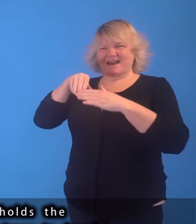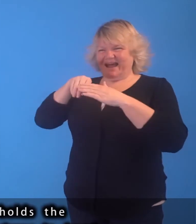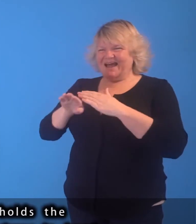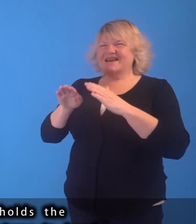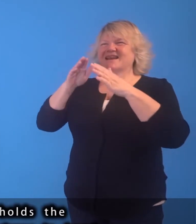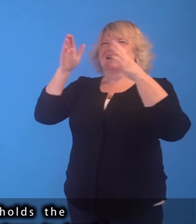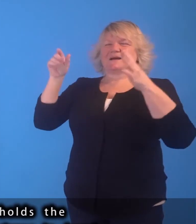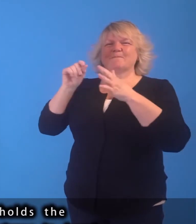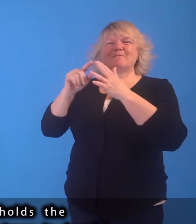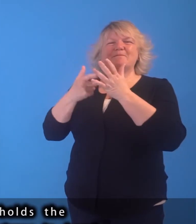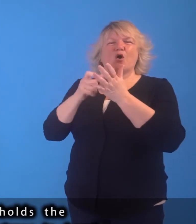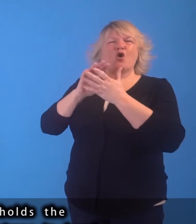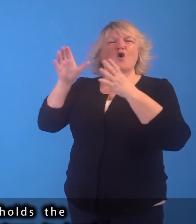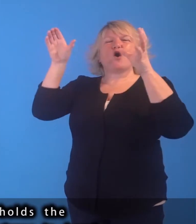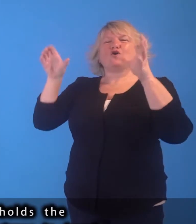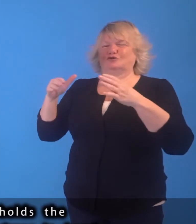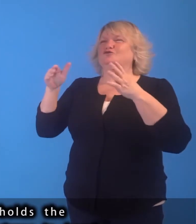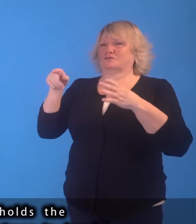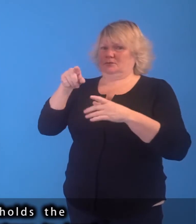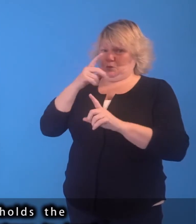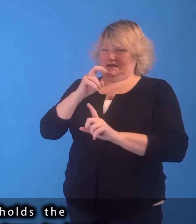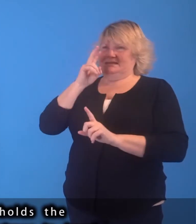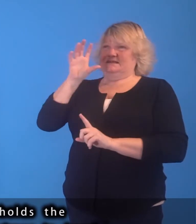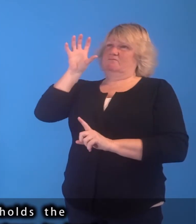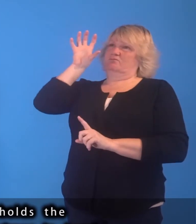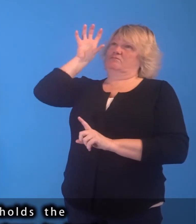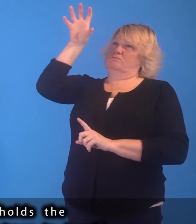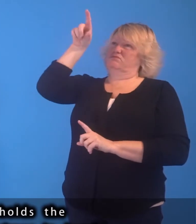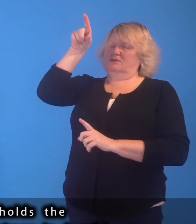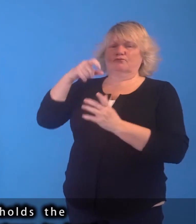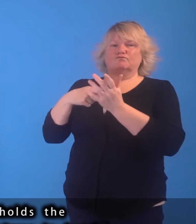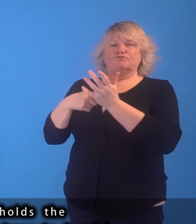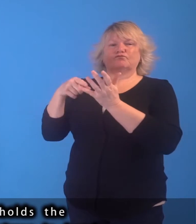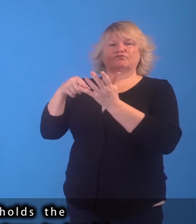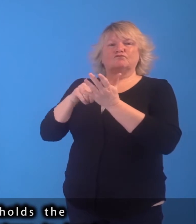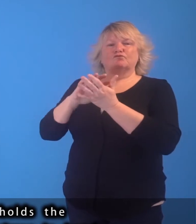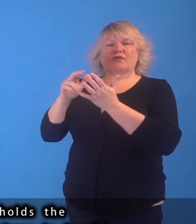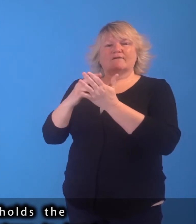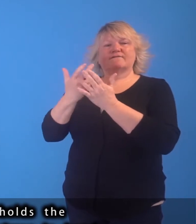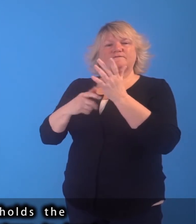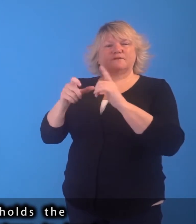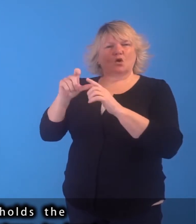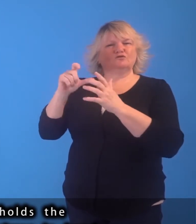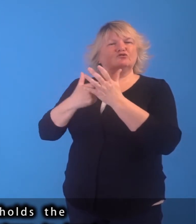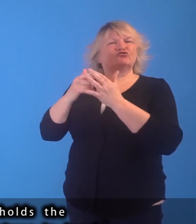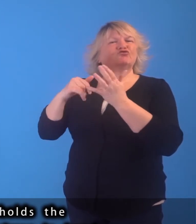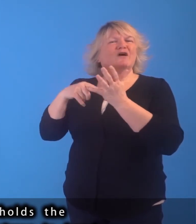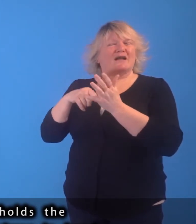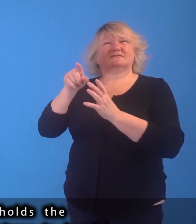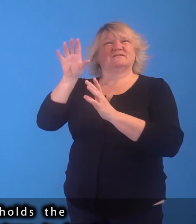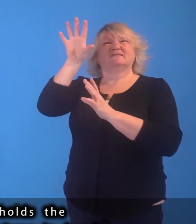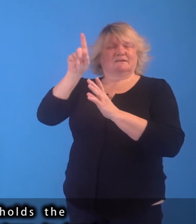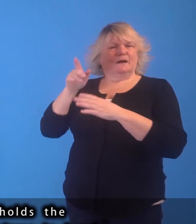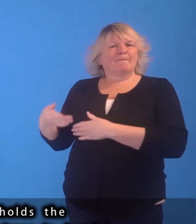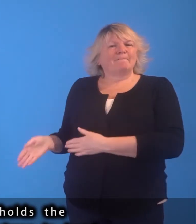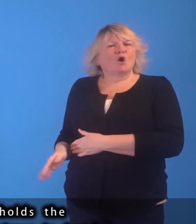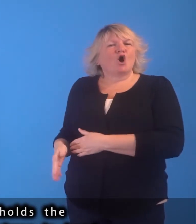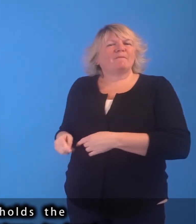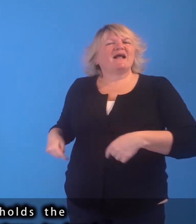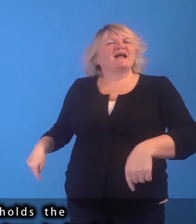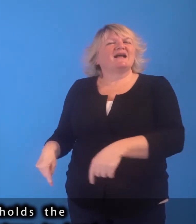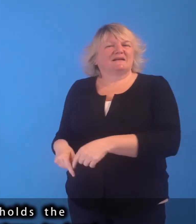The porch at the main entrance holds the Rutherford crest, a mermaid with a mirror in